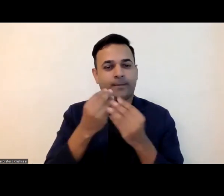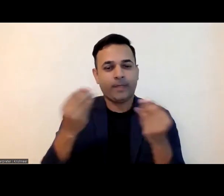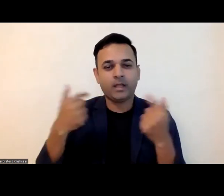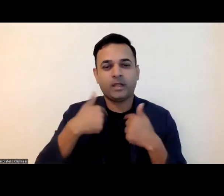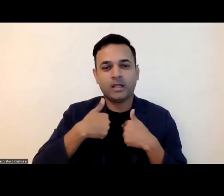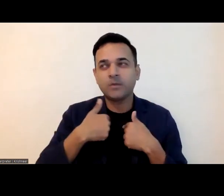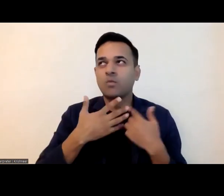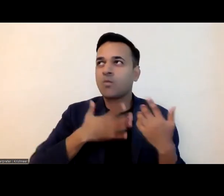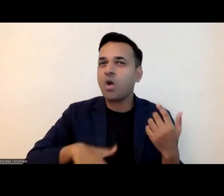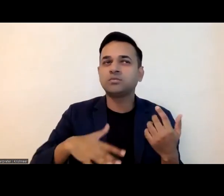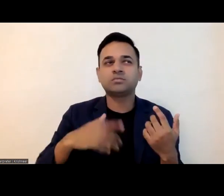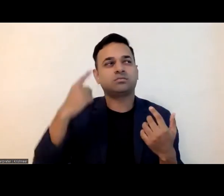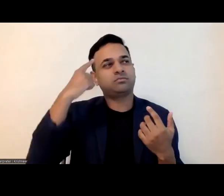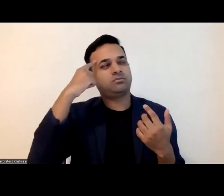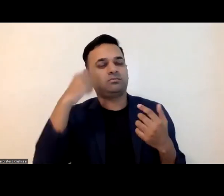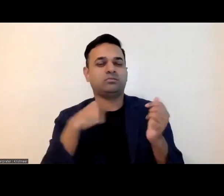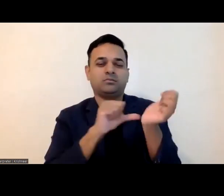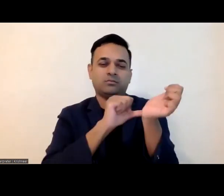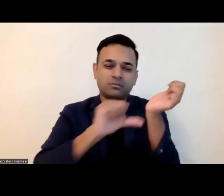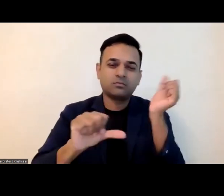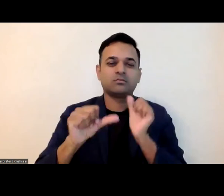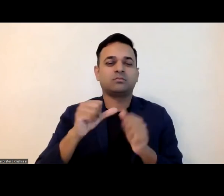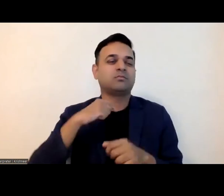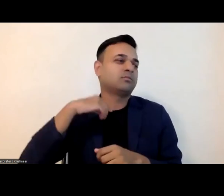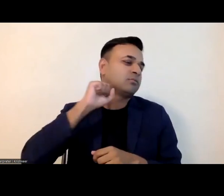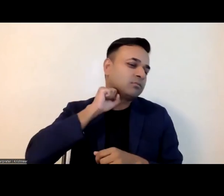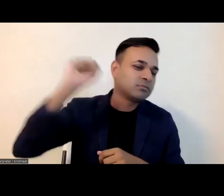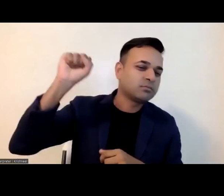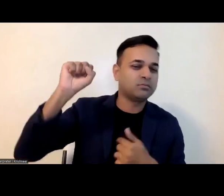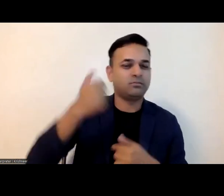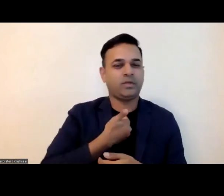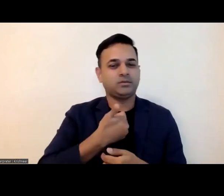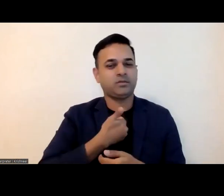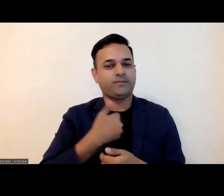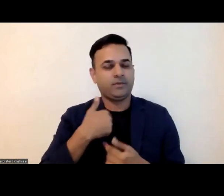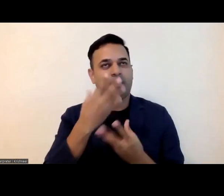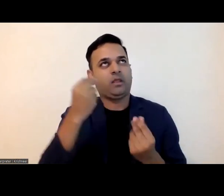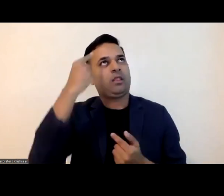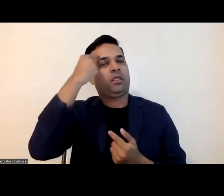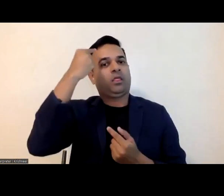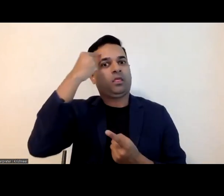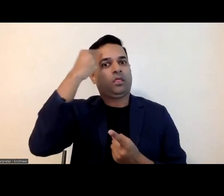dog, like that, so it's good to suicide myself. So,